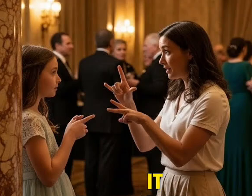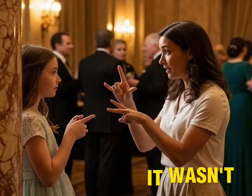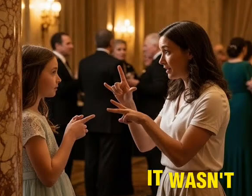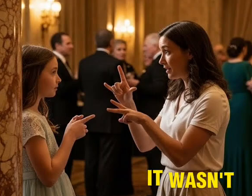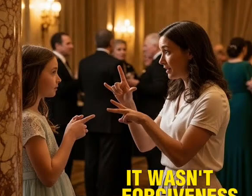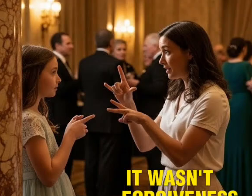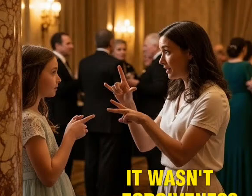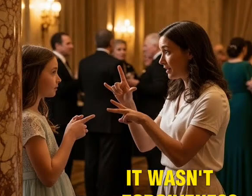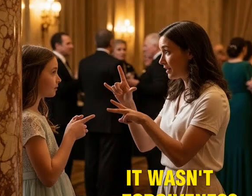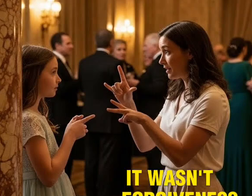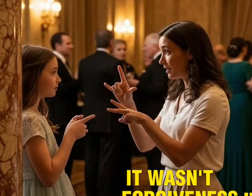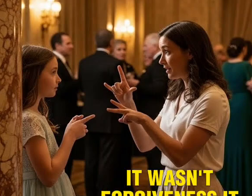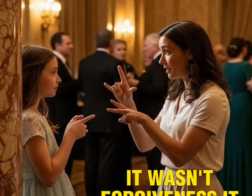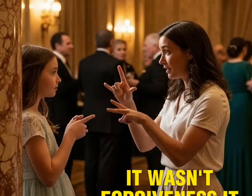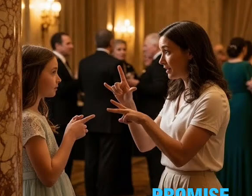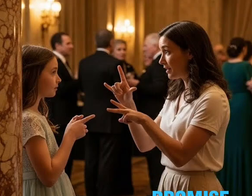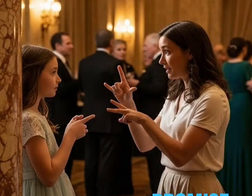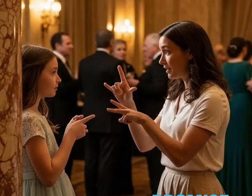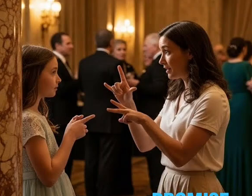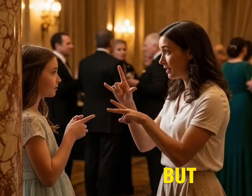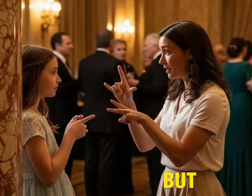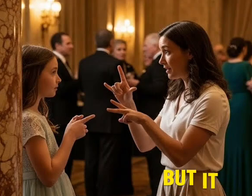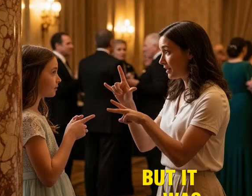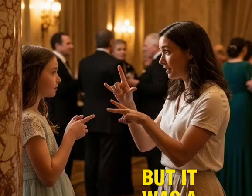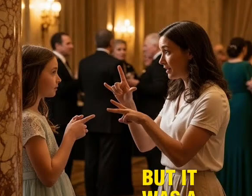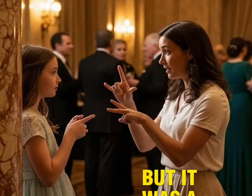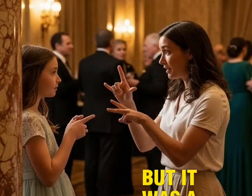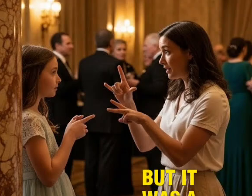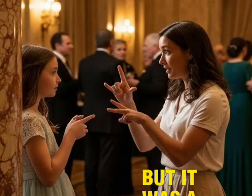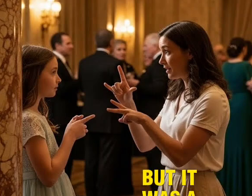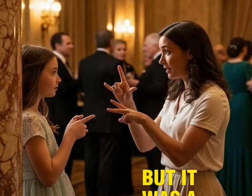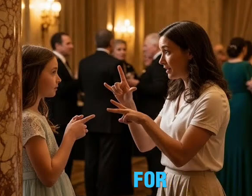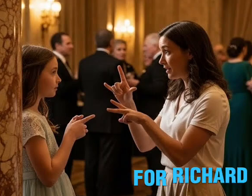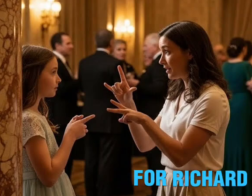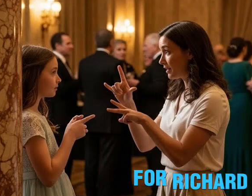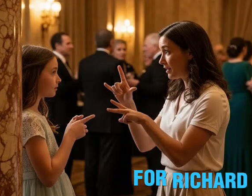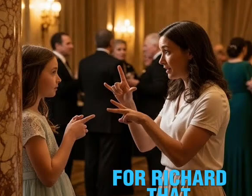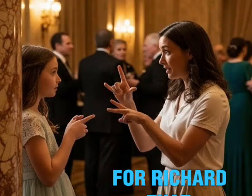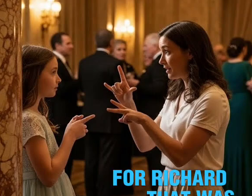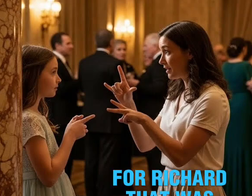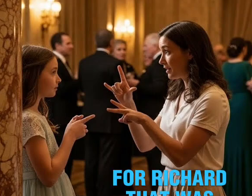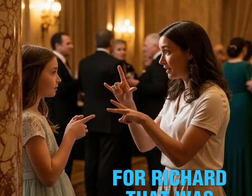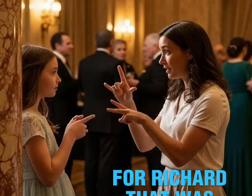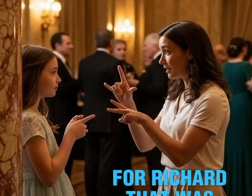wasn't forgiveness. It wasn't a promise. But it was a beginning. And for Richard, that was everything.